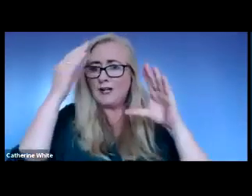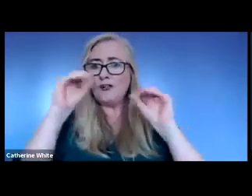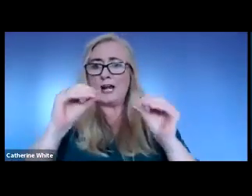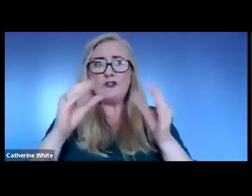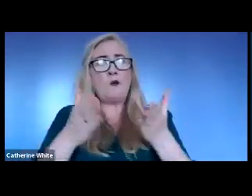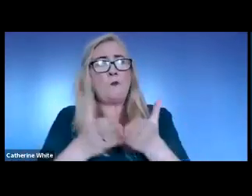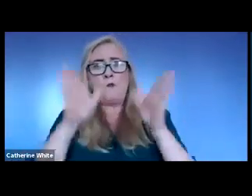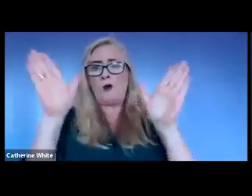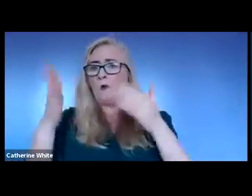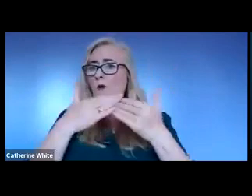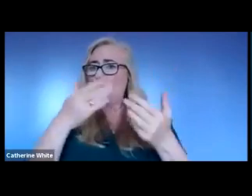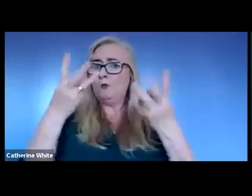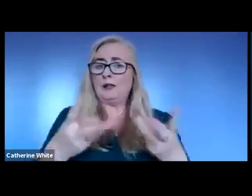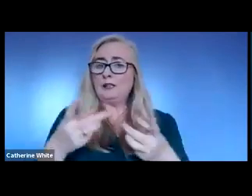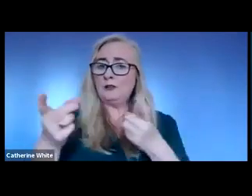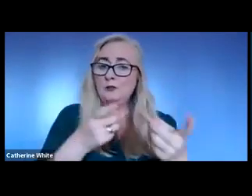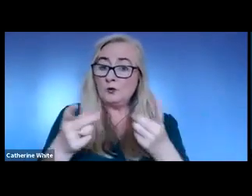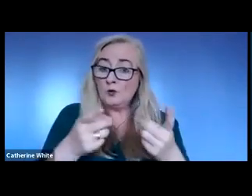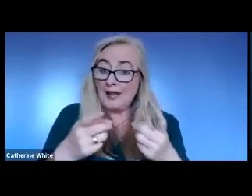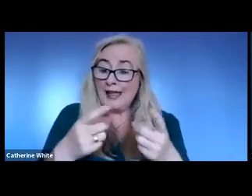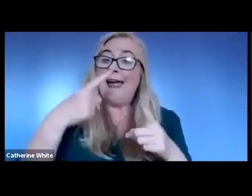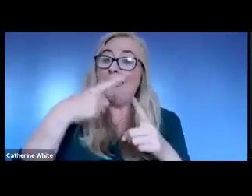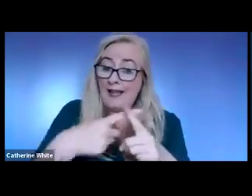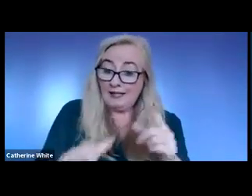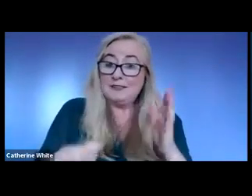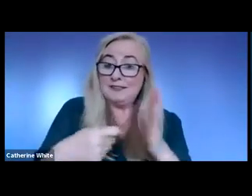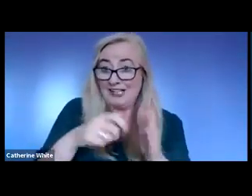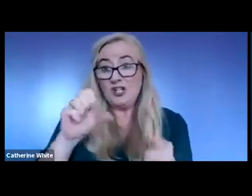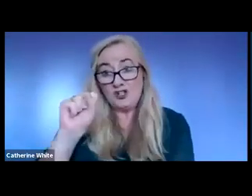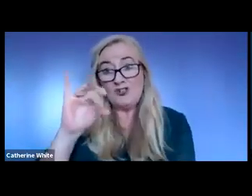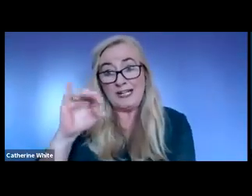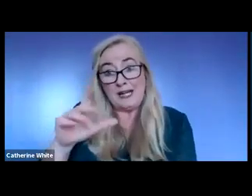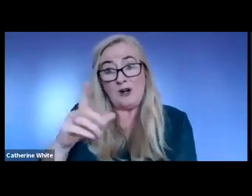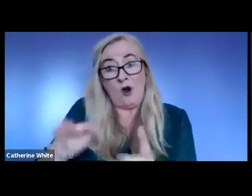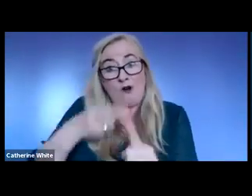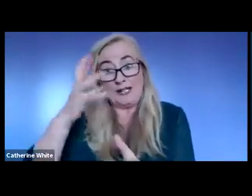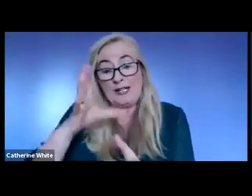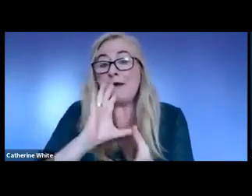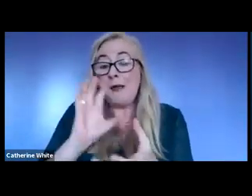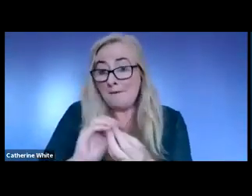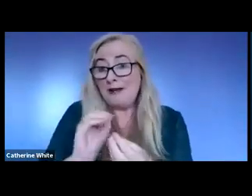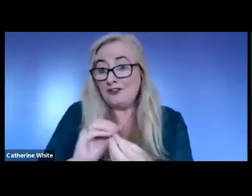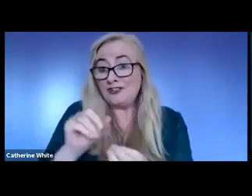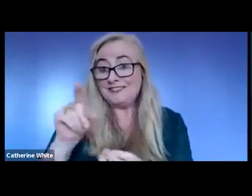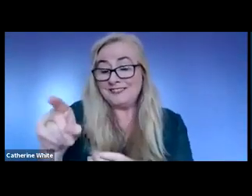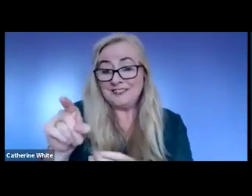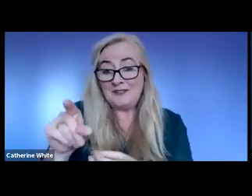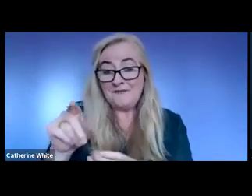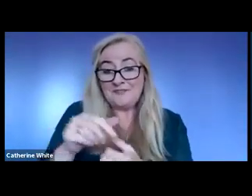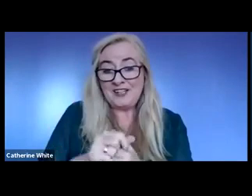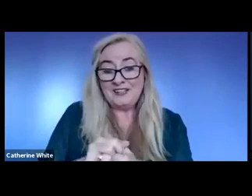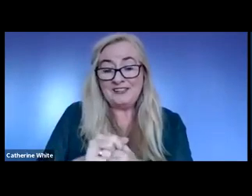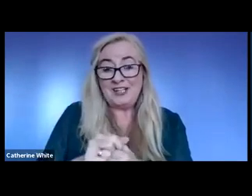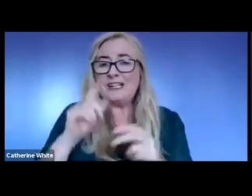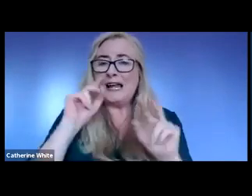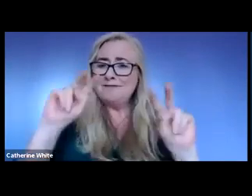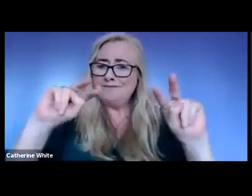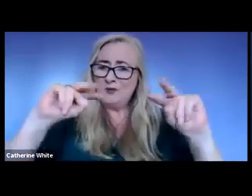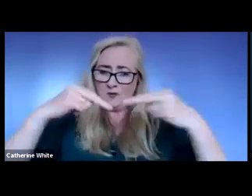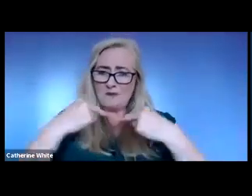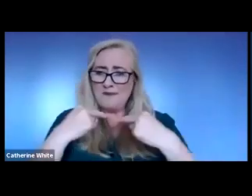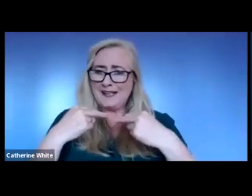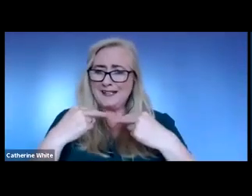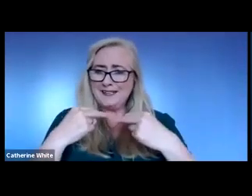to do. And take, as Sinead already pointed out to what she has called an intersectional view of things, a much